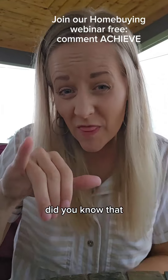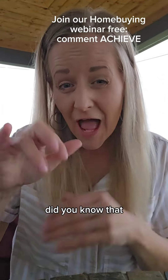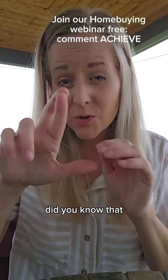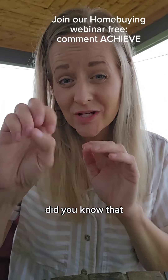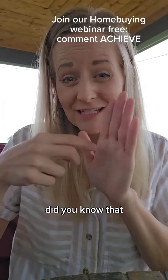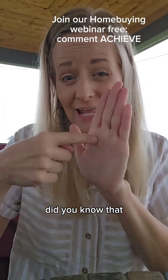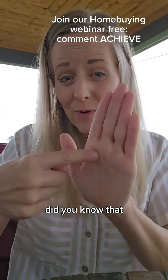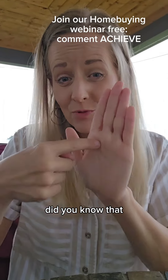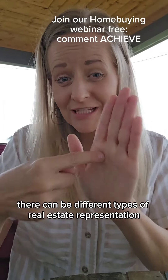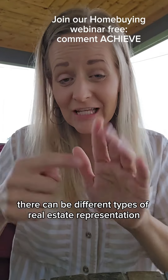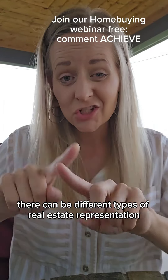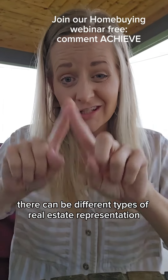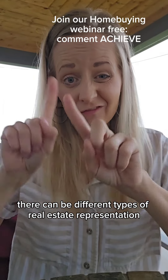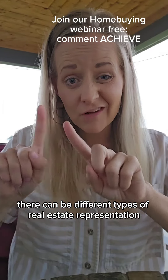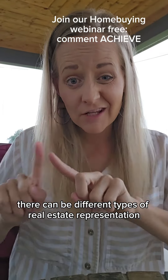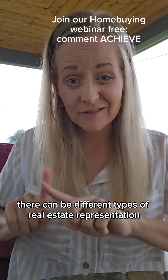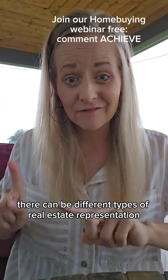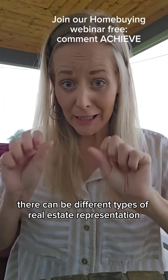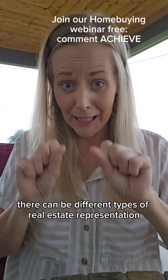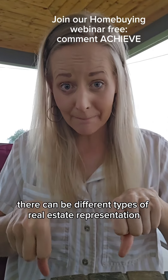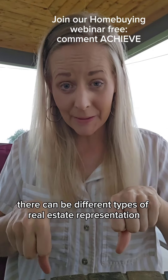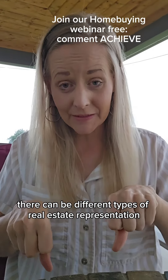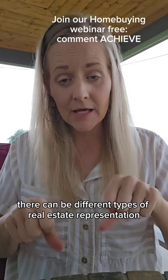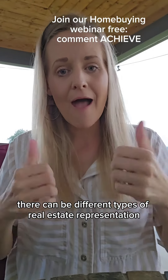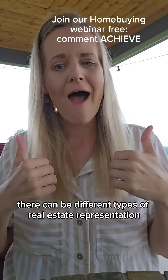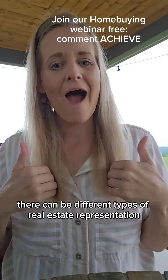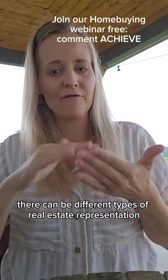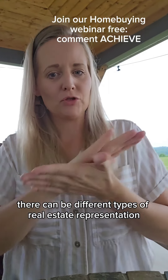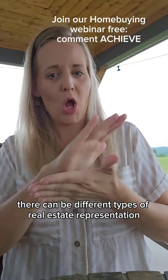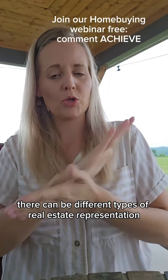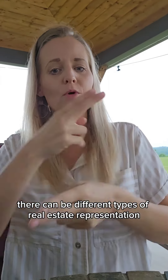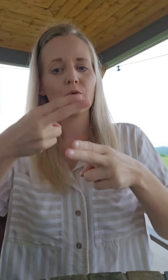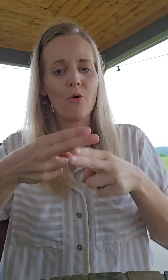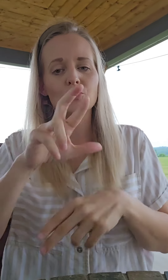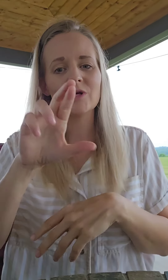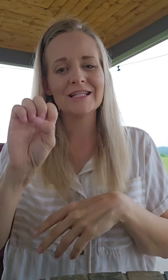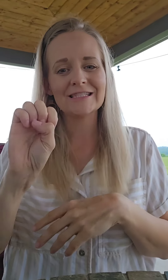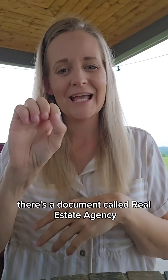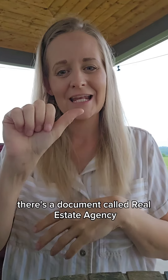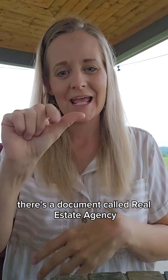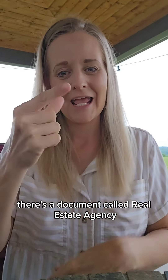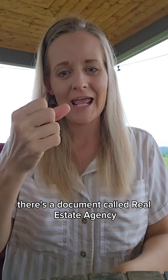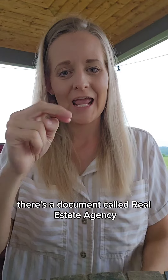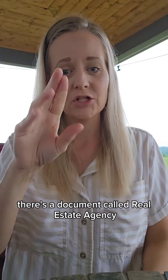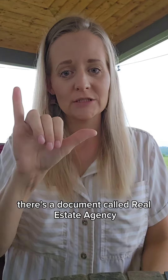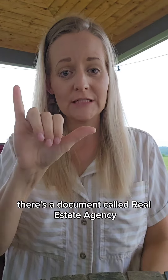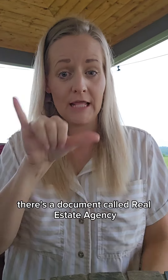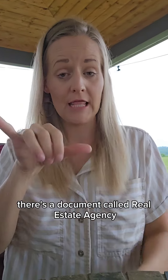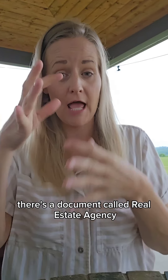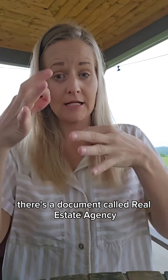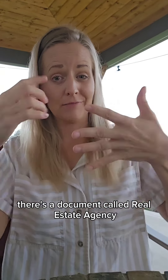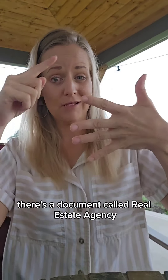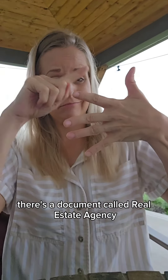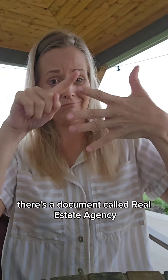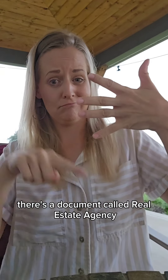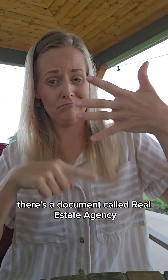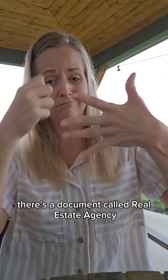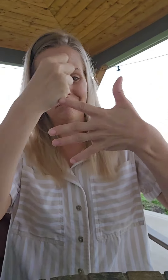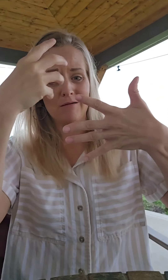Did you know that there can be different types of real estate representation? There's a document called Real Estate Agency.